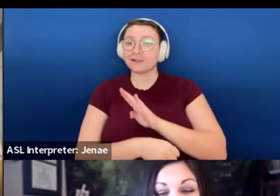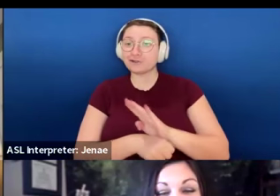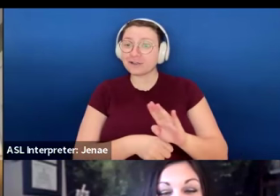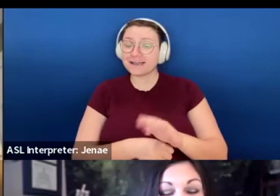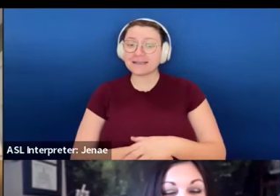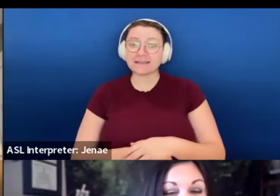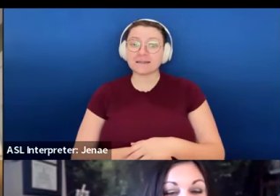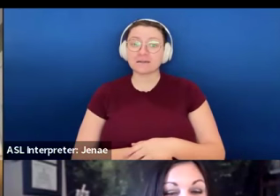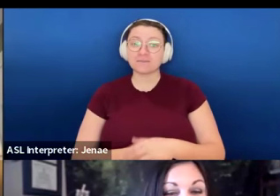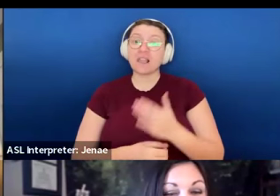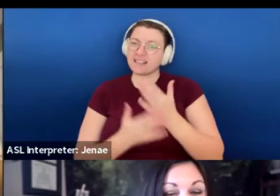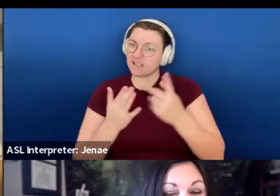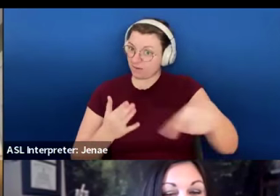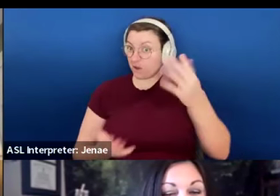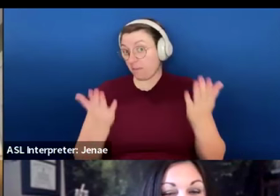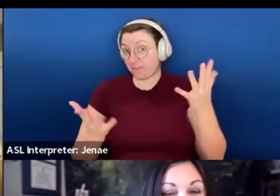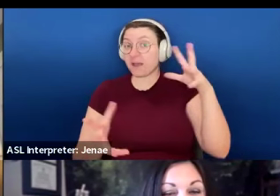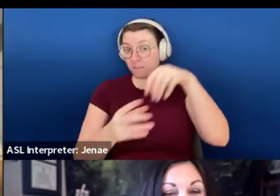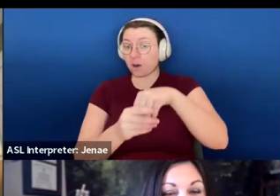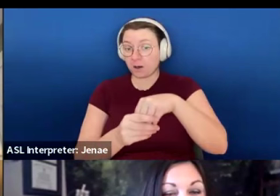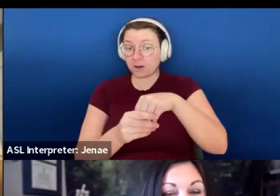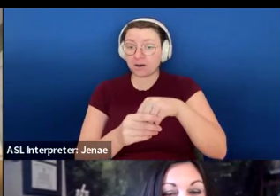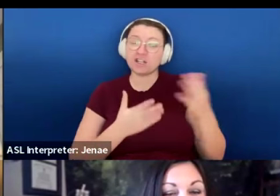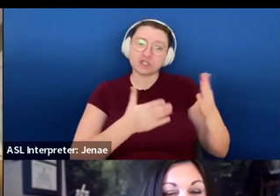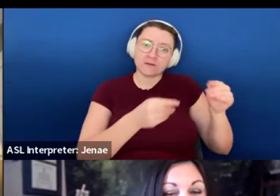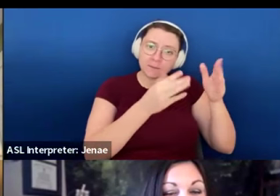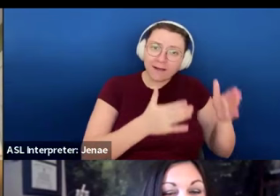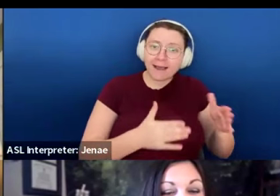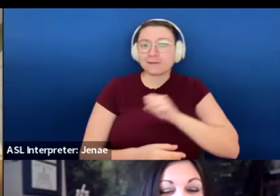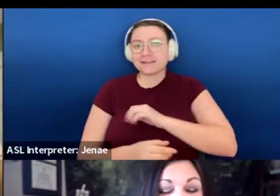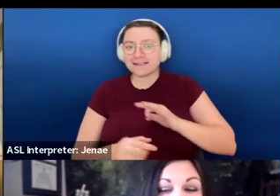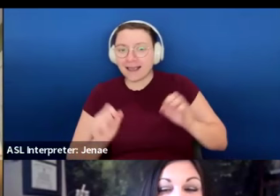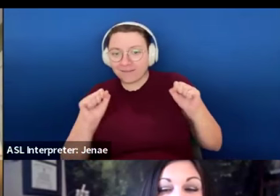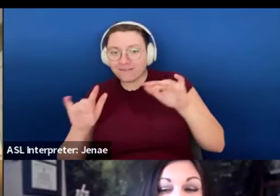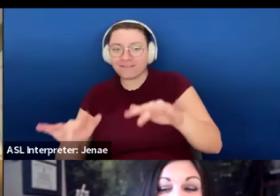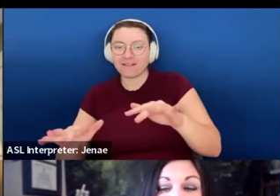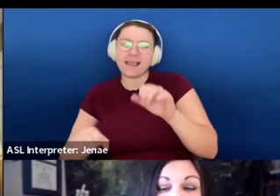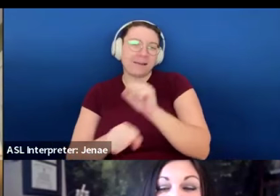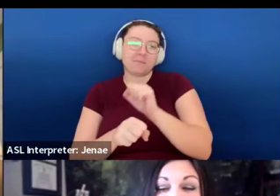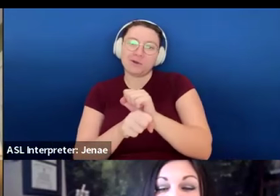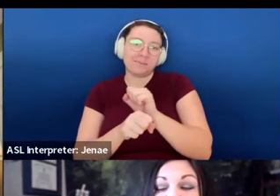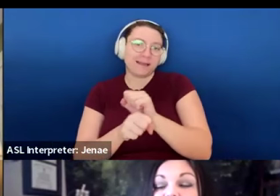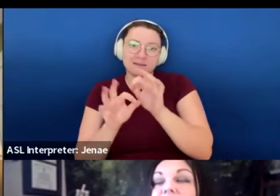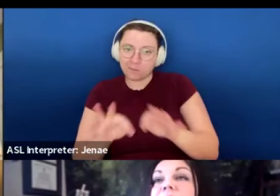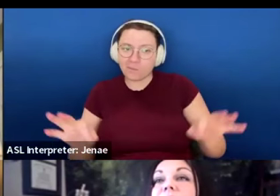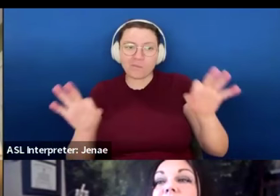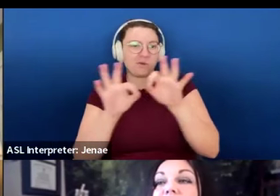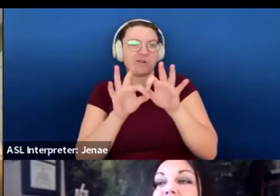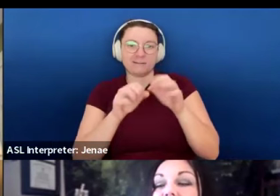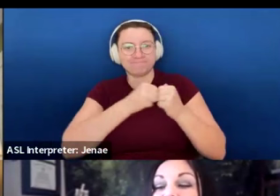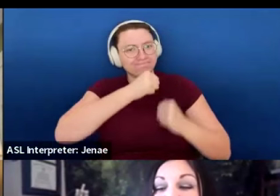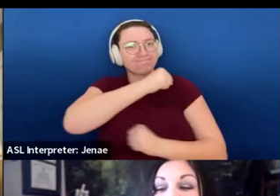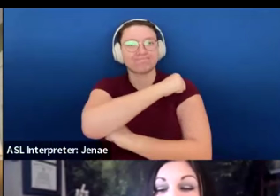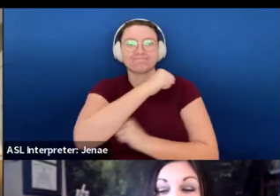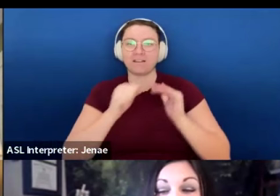you may have been part of that as well, other service providers or other staff that went. But employment is such an important cornerstone of